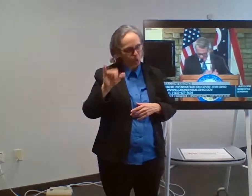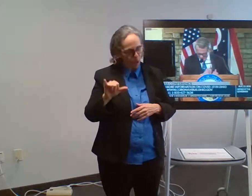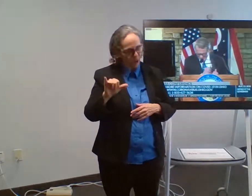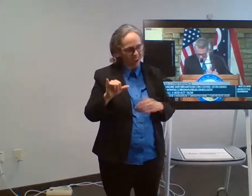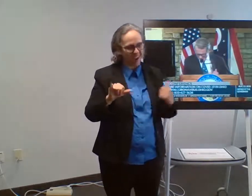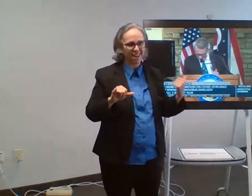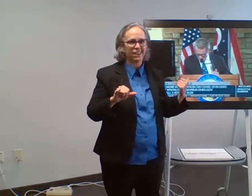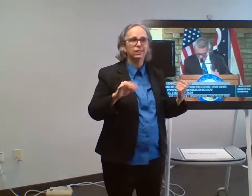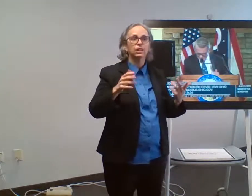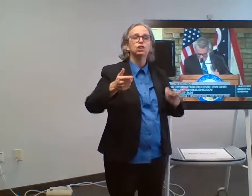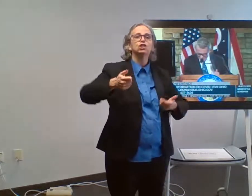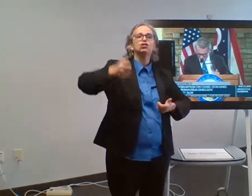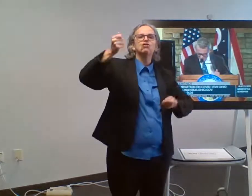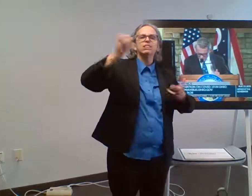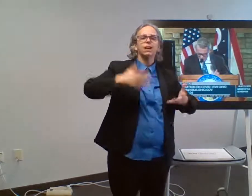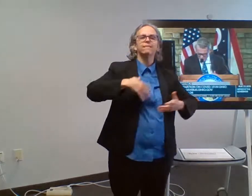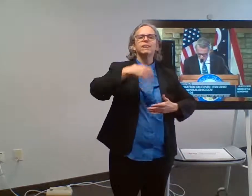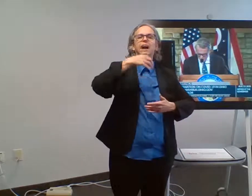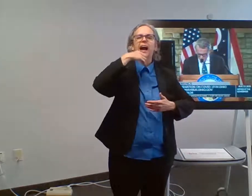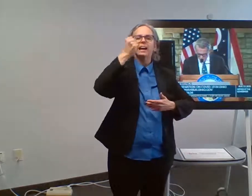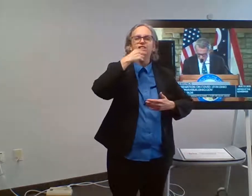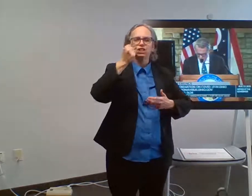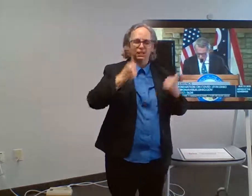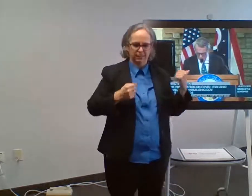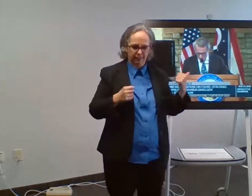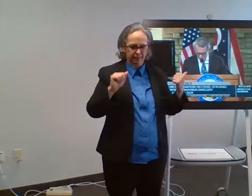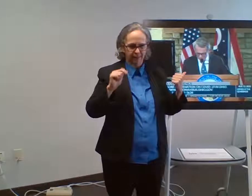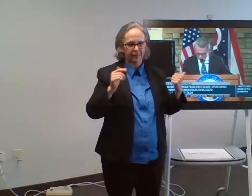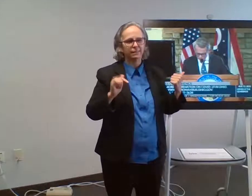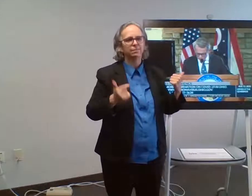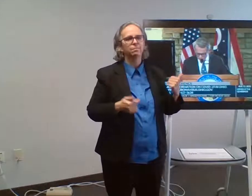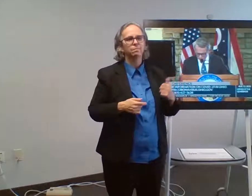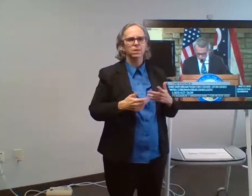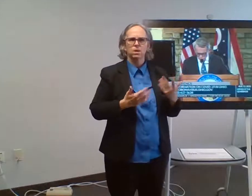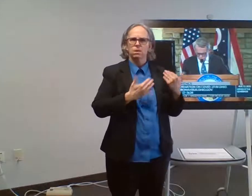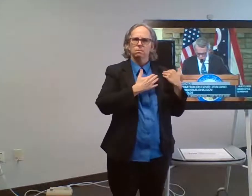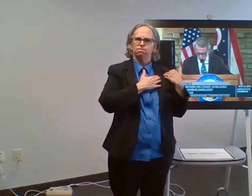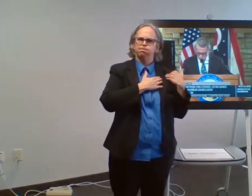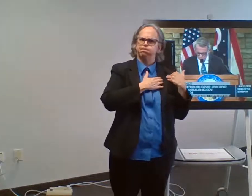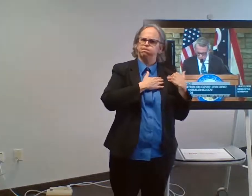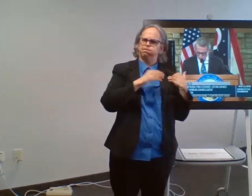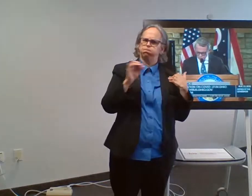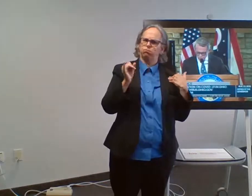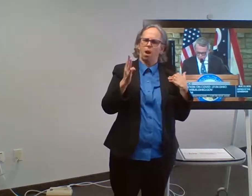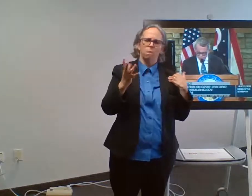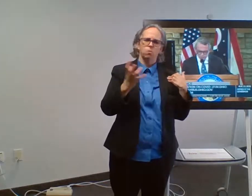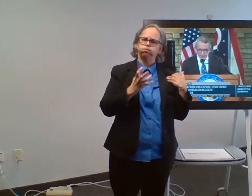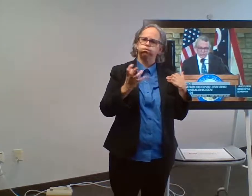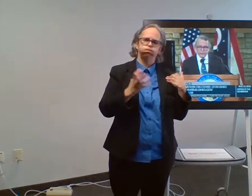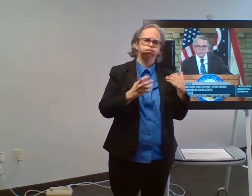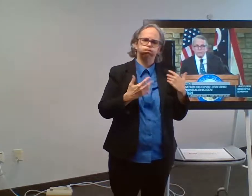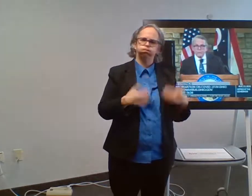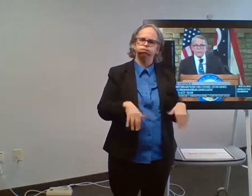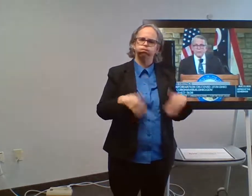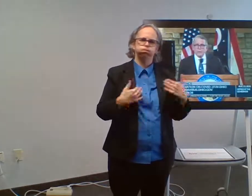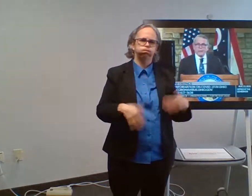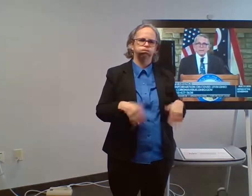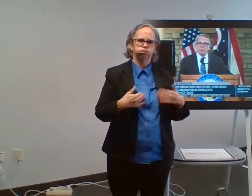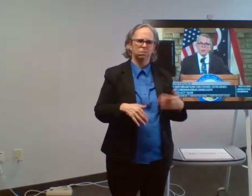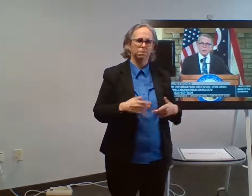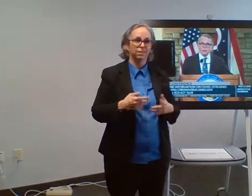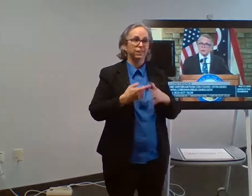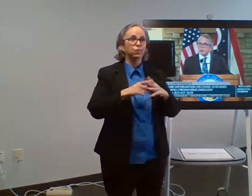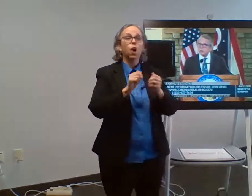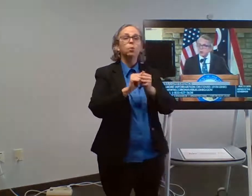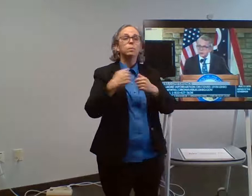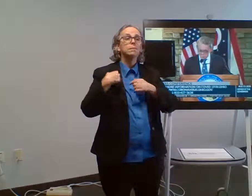got, as Alicia does, she has a big job. She's also with me in the Attorney General's office. She headed up